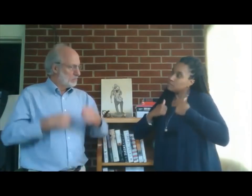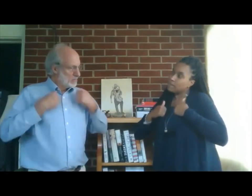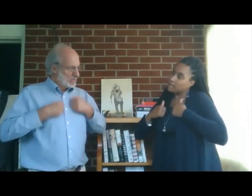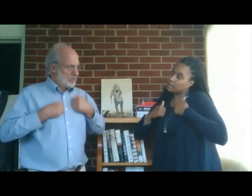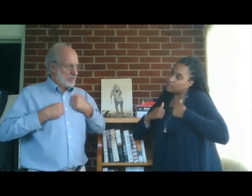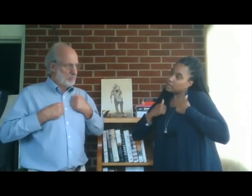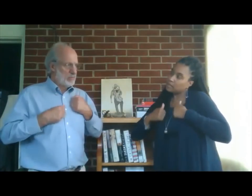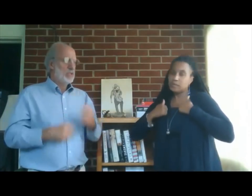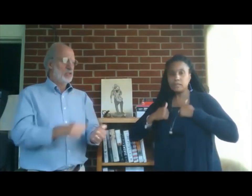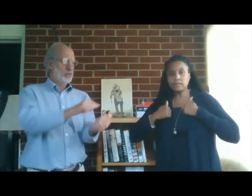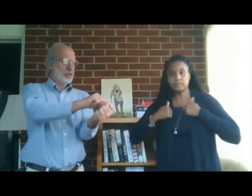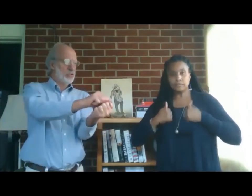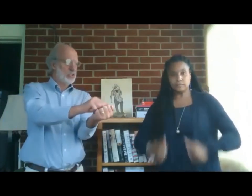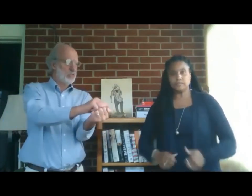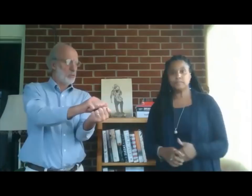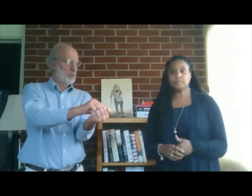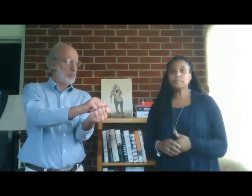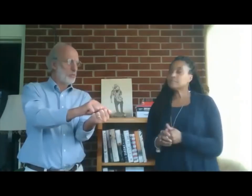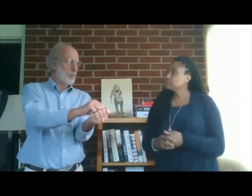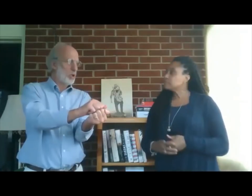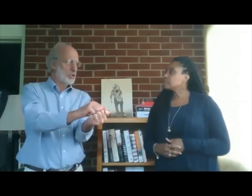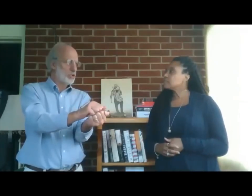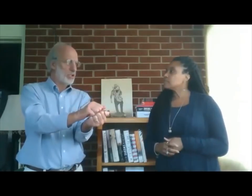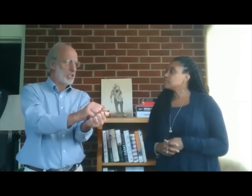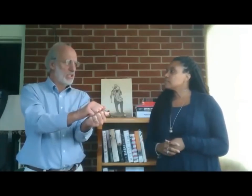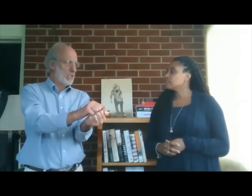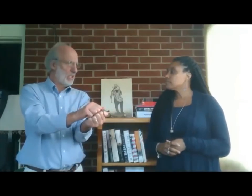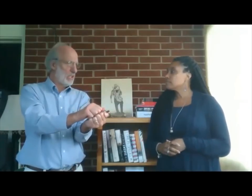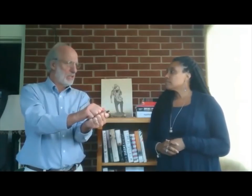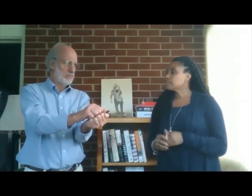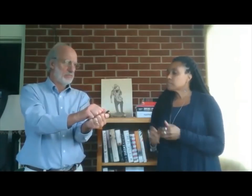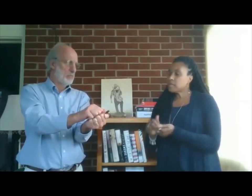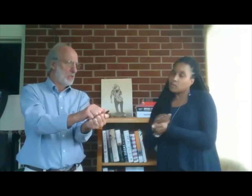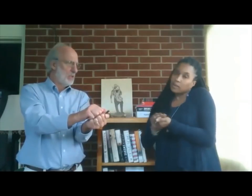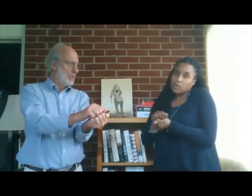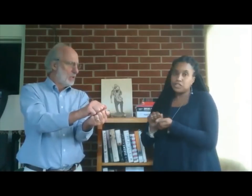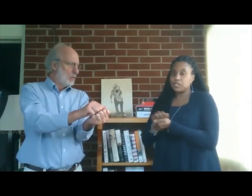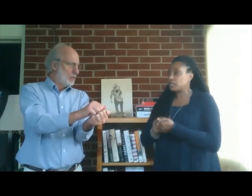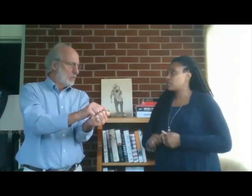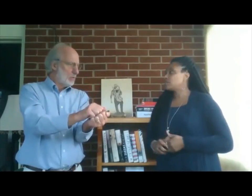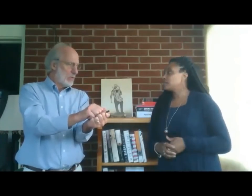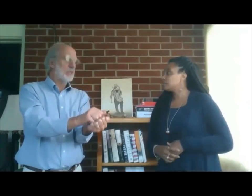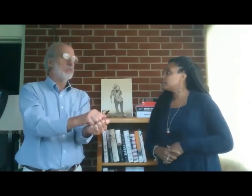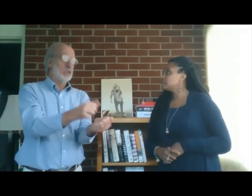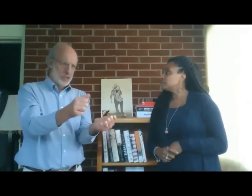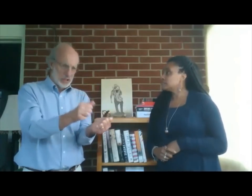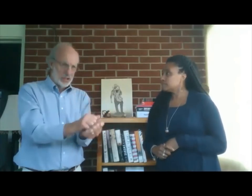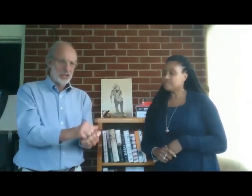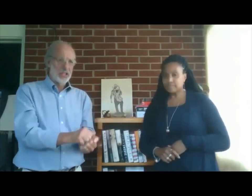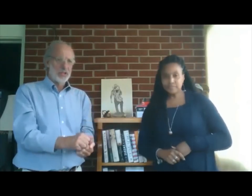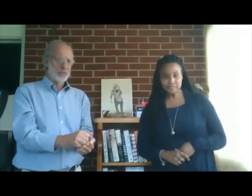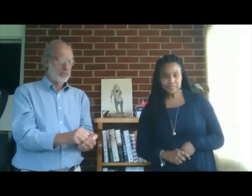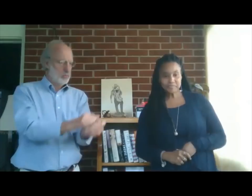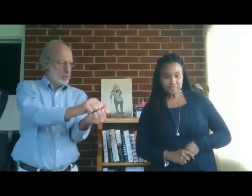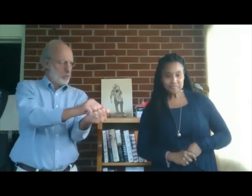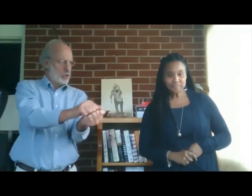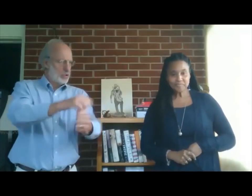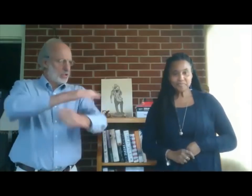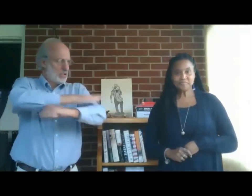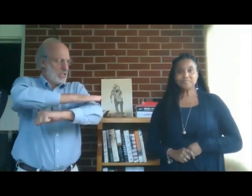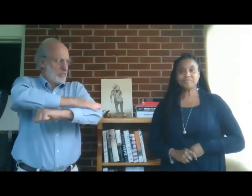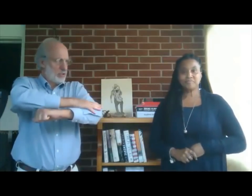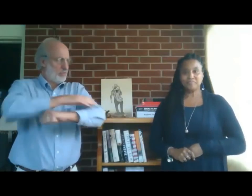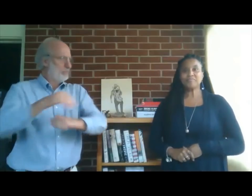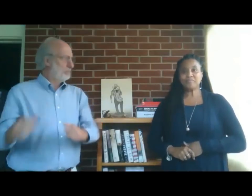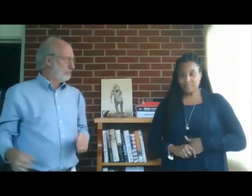be bathe. This one. So we use this for wash the Yeah, like wash a dish. wash the dish. Okay, or wash